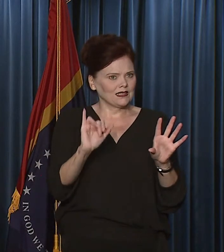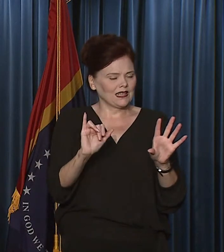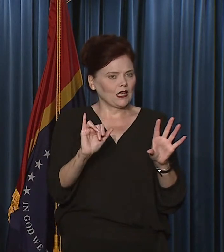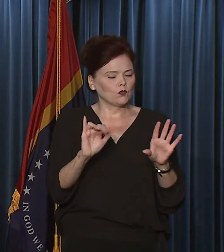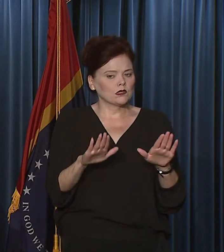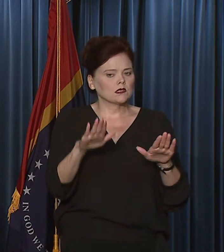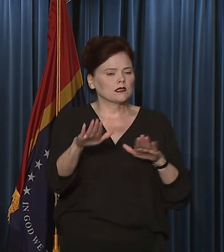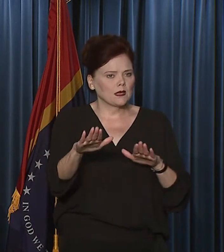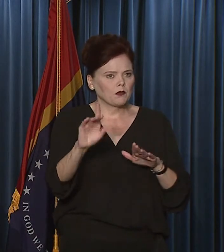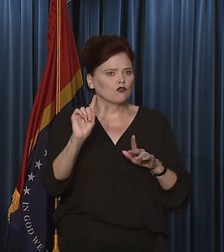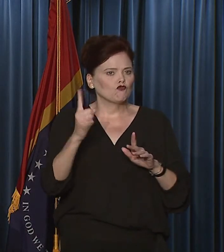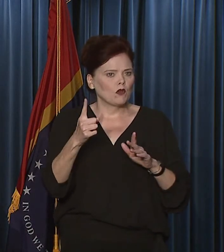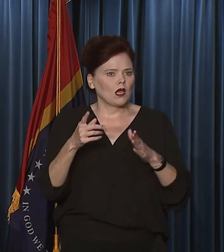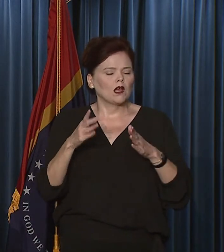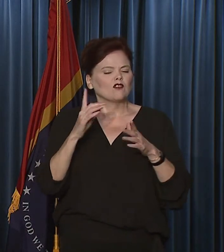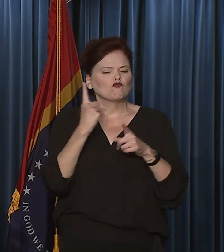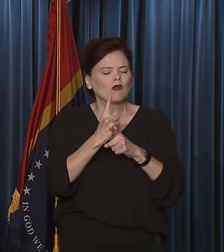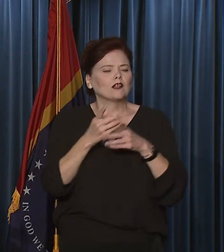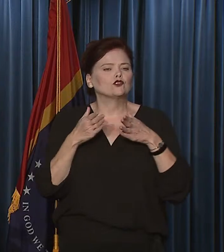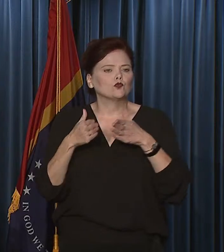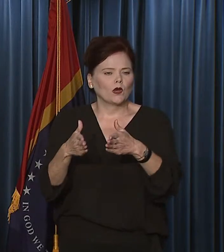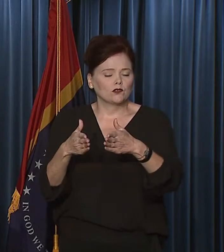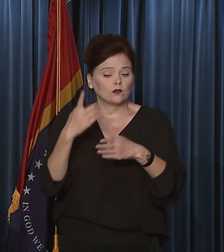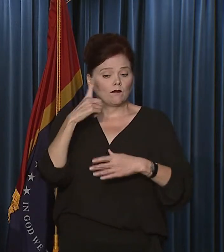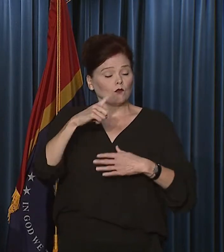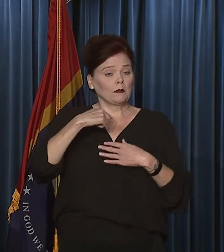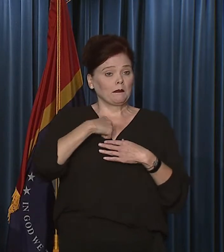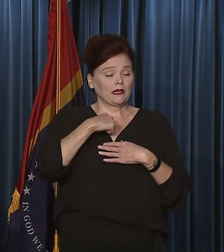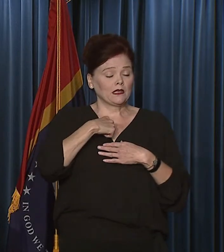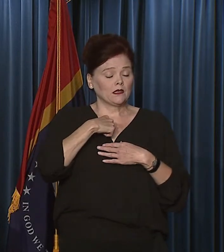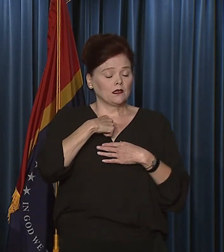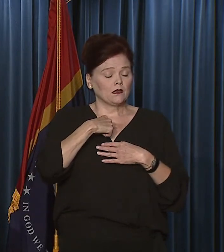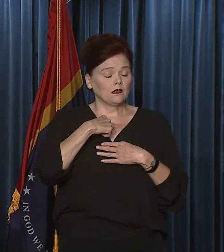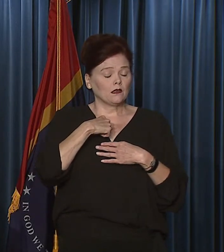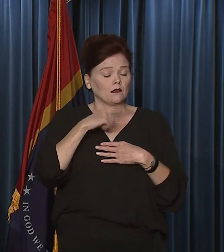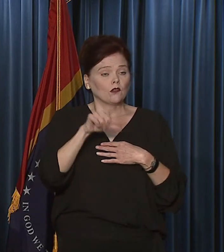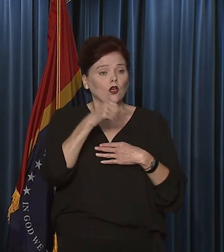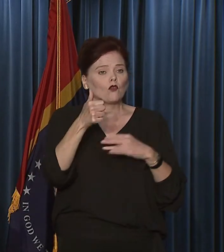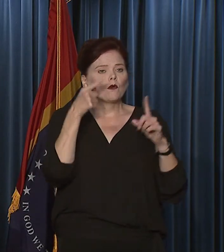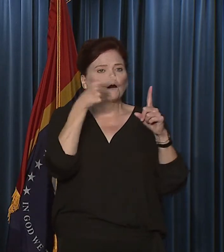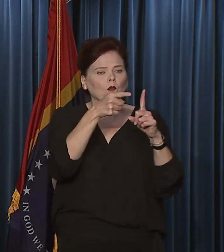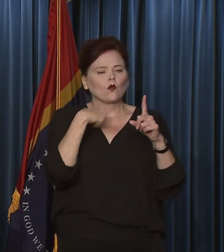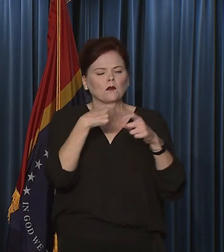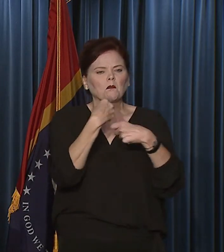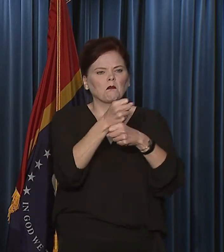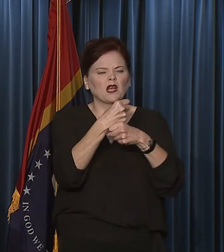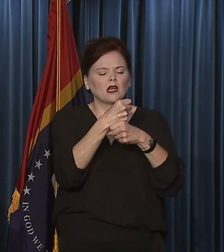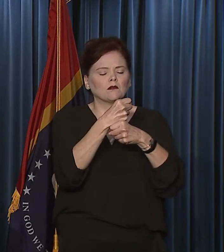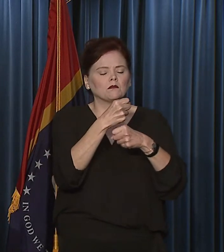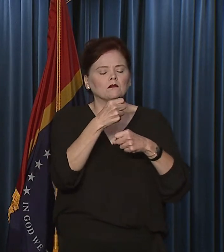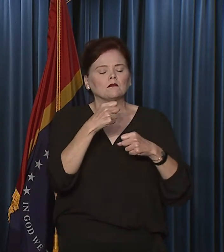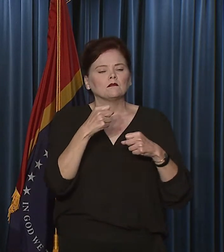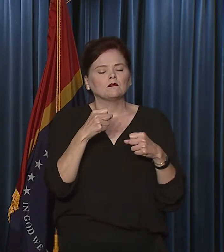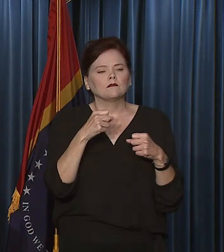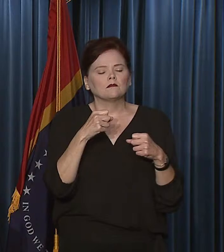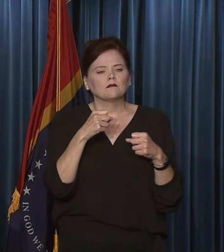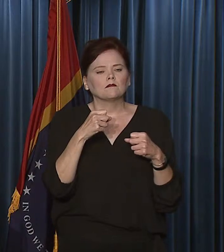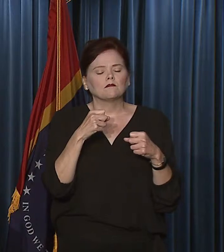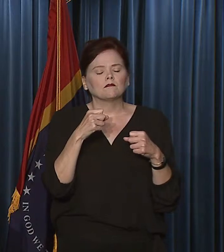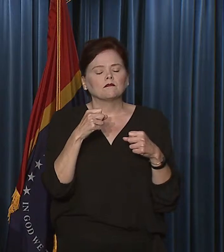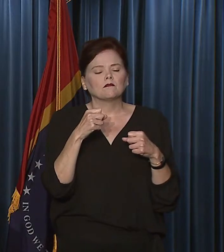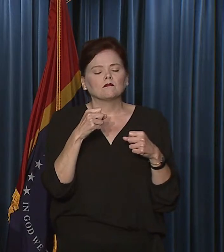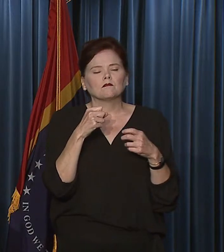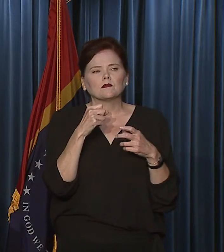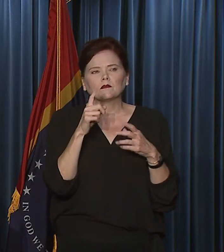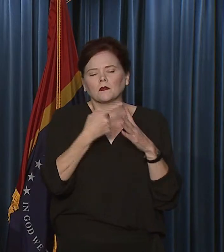step in the right direction. For me. The other point that I'll just make is, initially